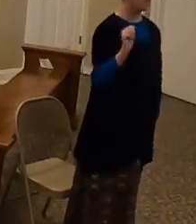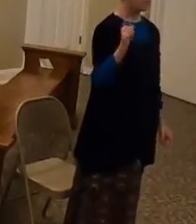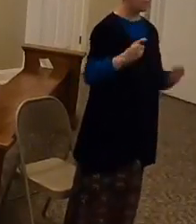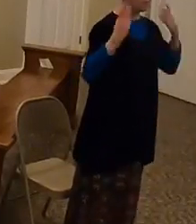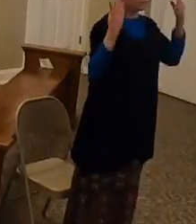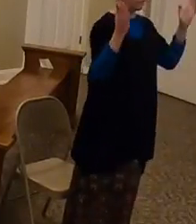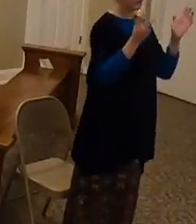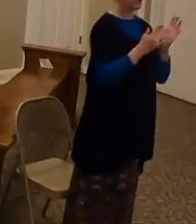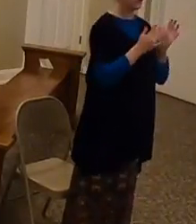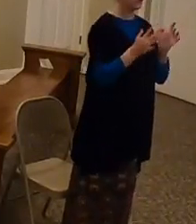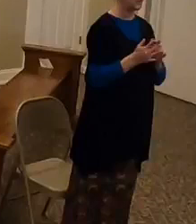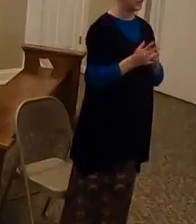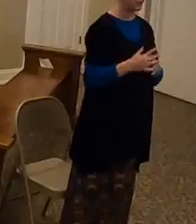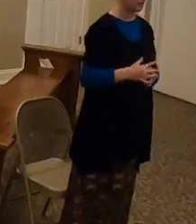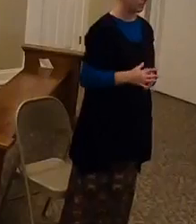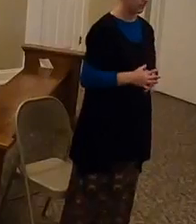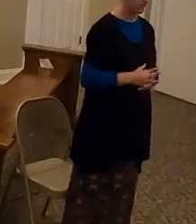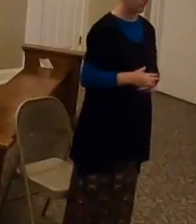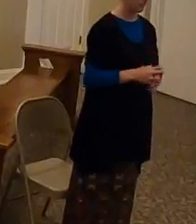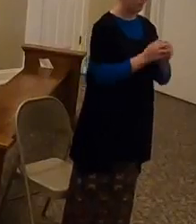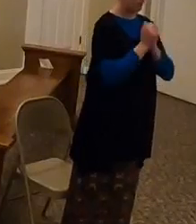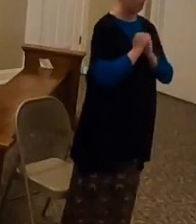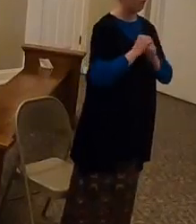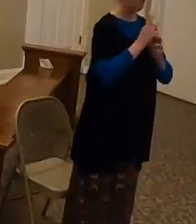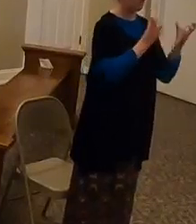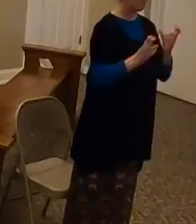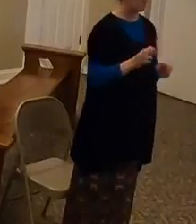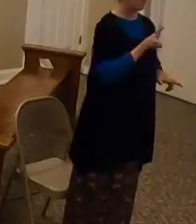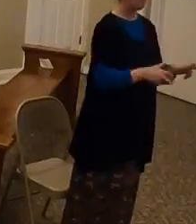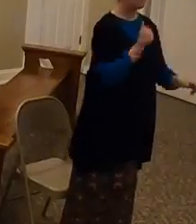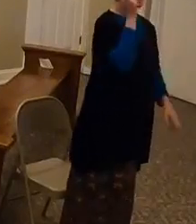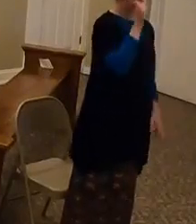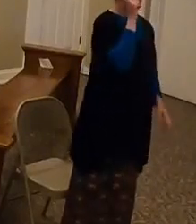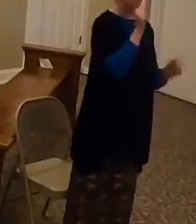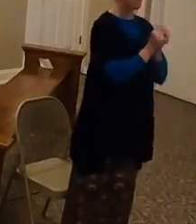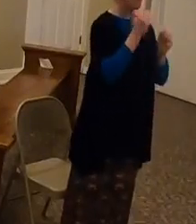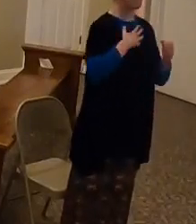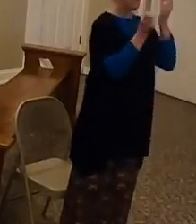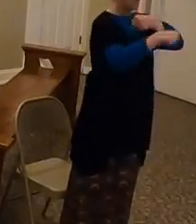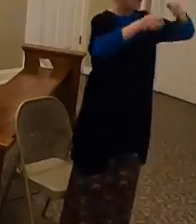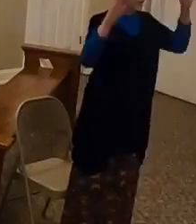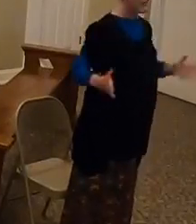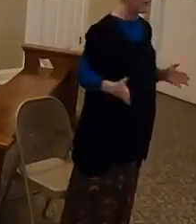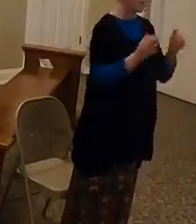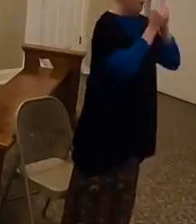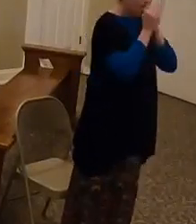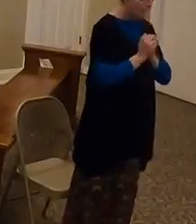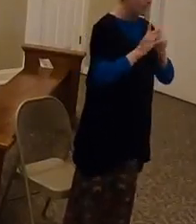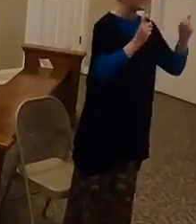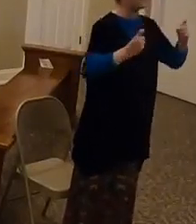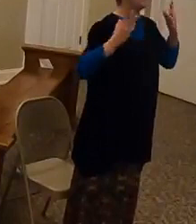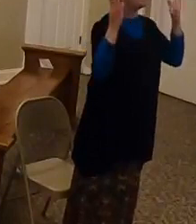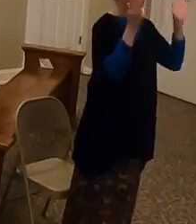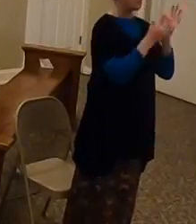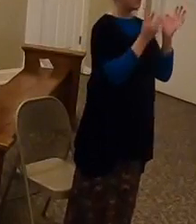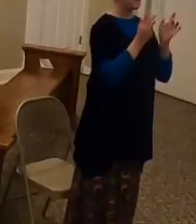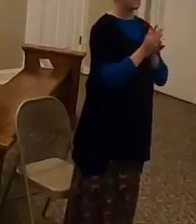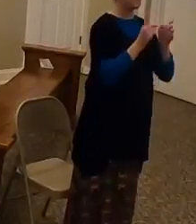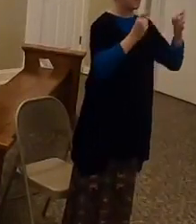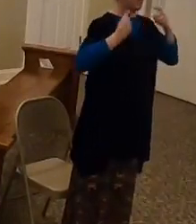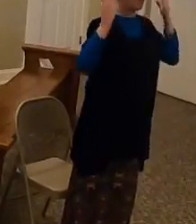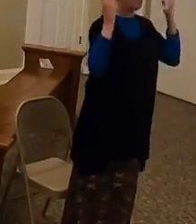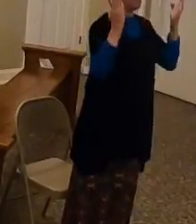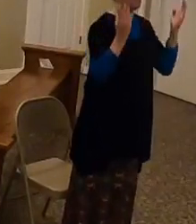Lord. Hallelujah, Jesus. Amen. I want to walk every day with my Savior. Amen. Hallelujah,